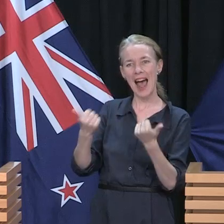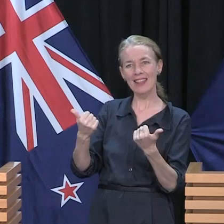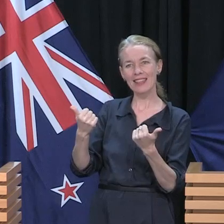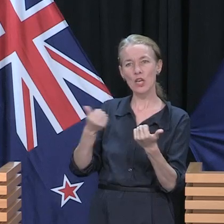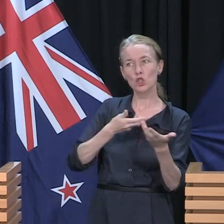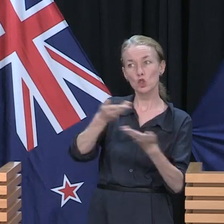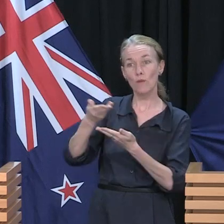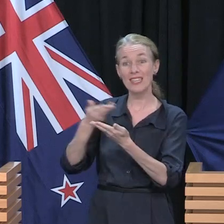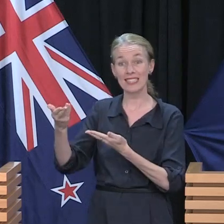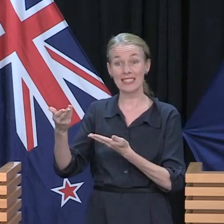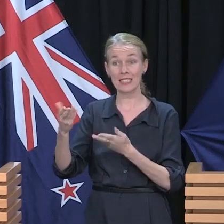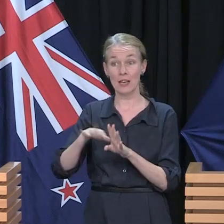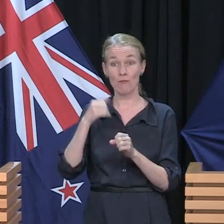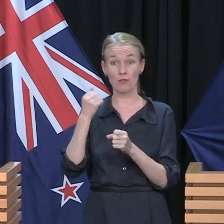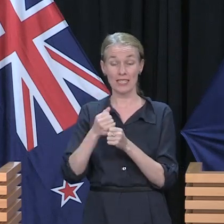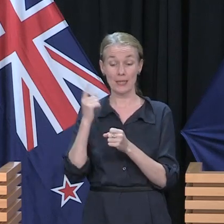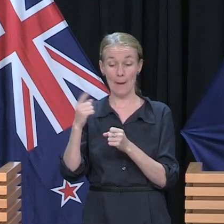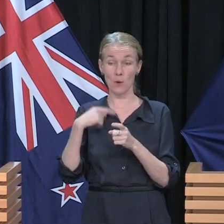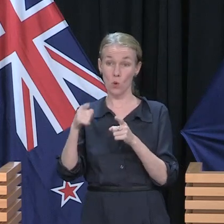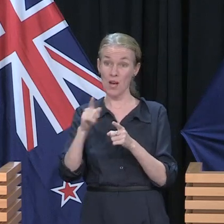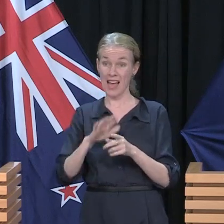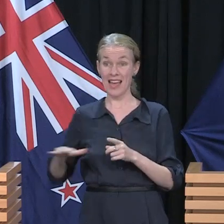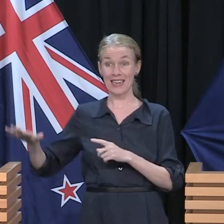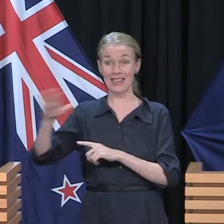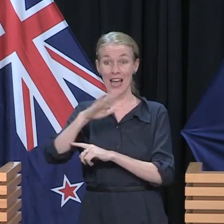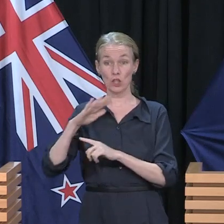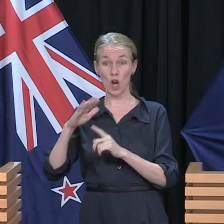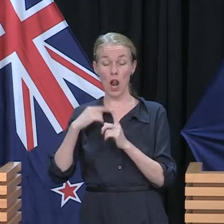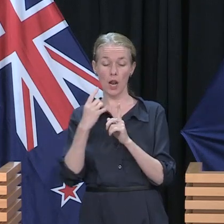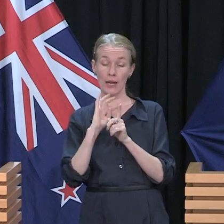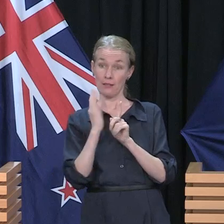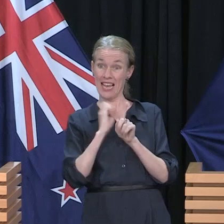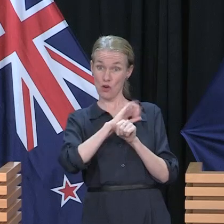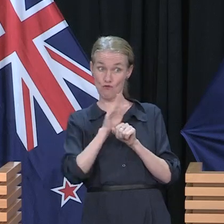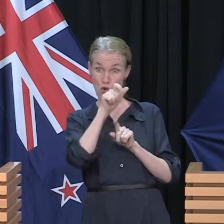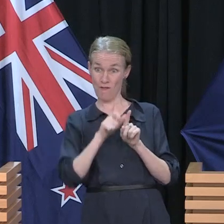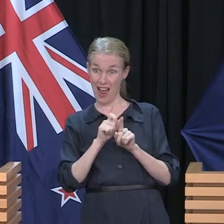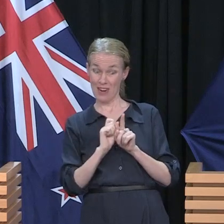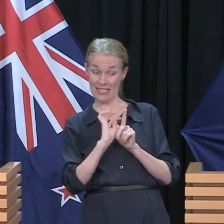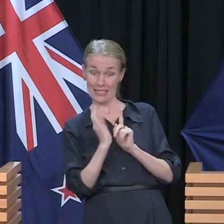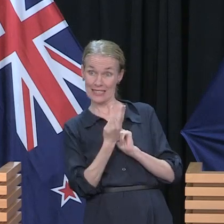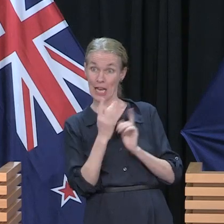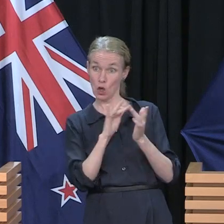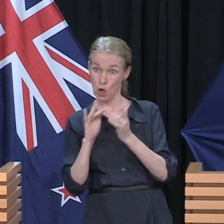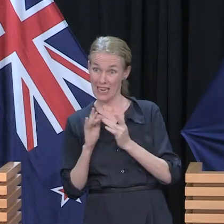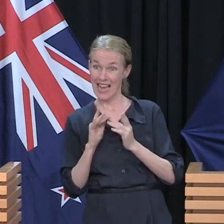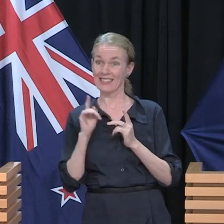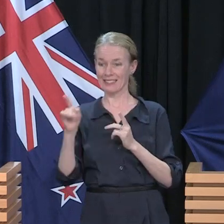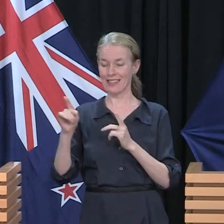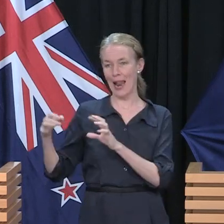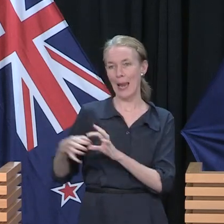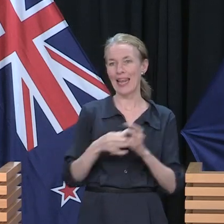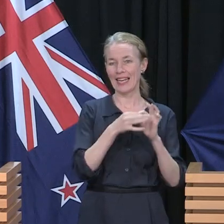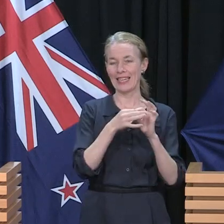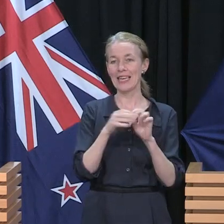National Contact Tracing Solution, so it's the same underpinning technology. And likewise, the next iteration of the National Immunisation Register